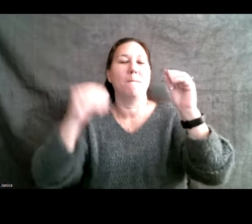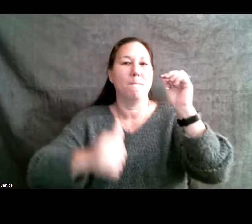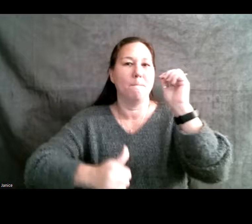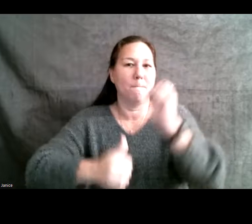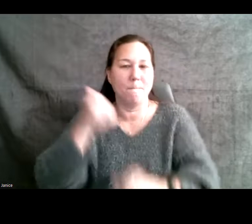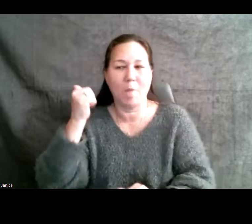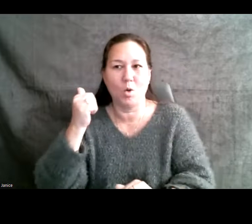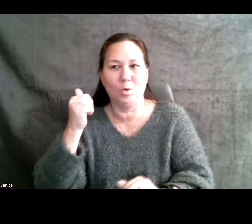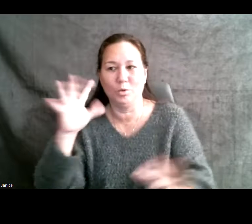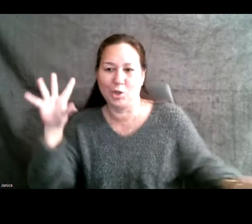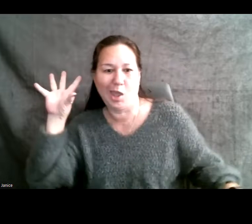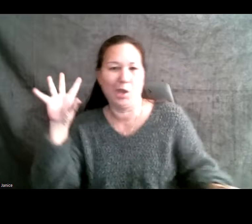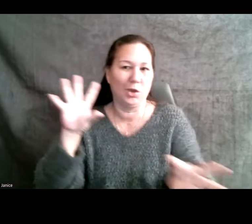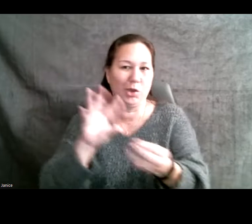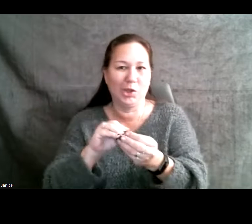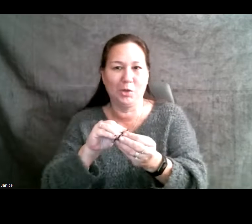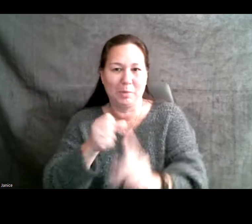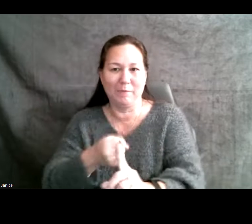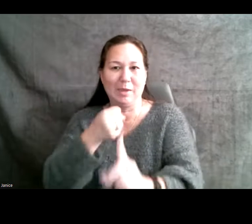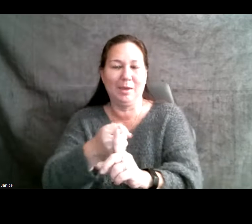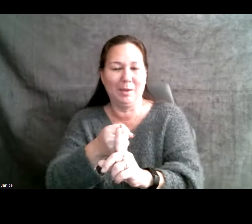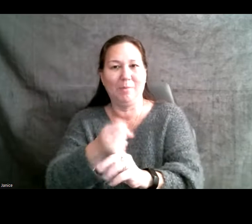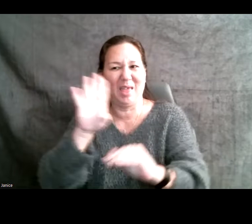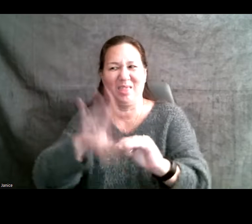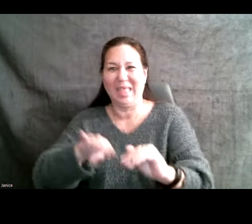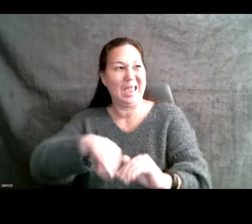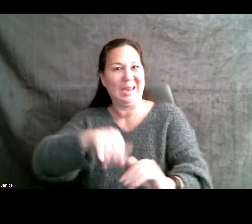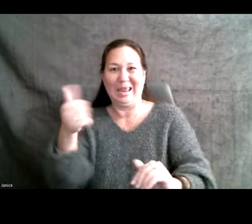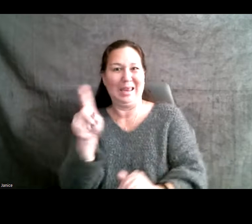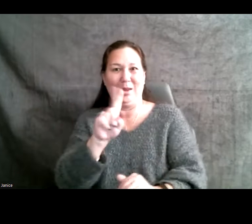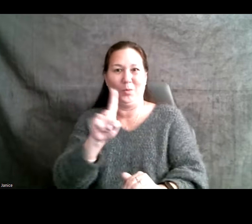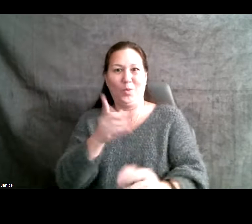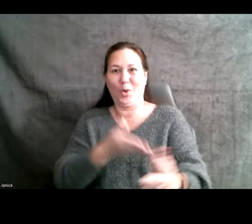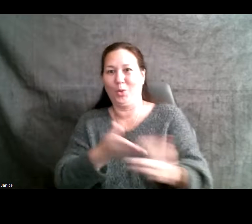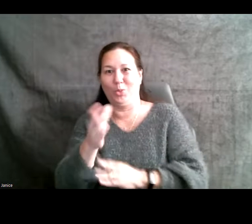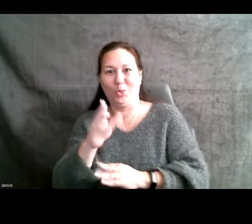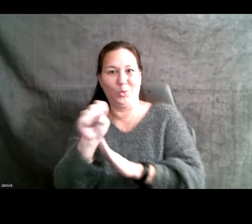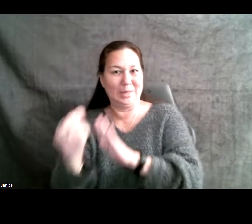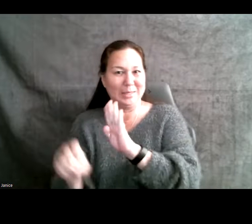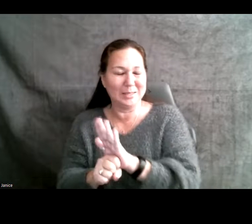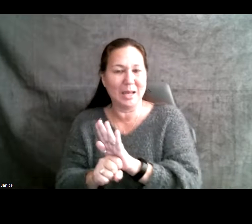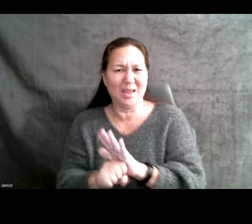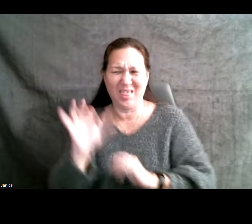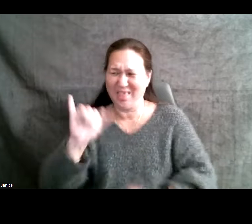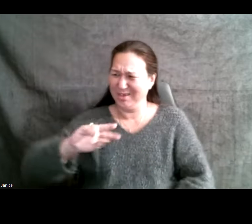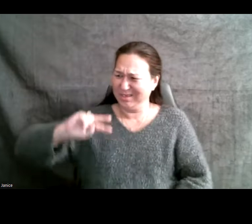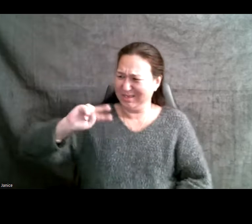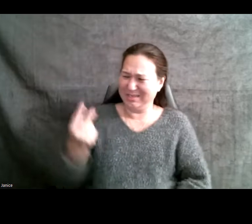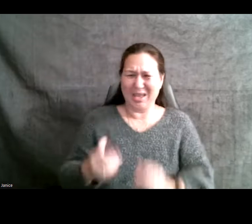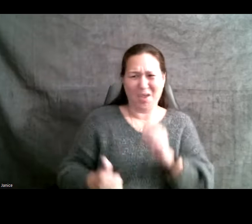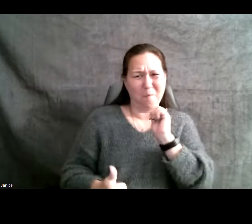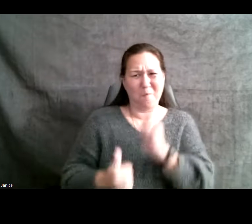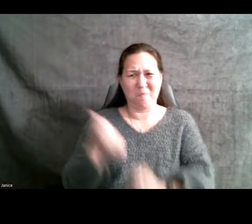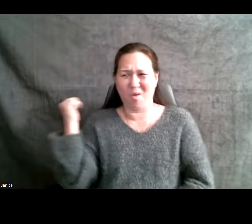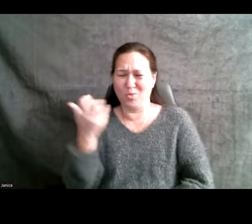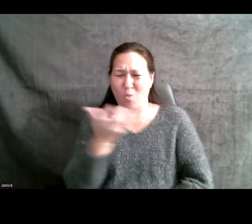impacts of any community in the state, and then was the second most intense. And I was like, wow, you